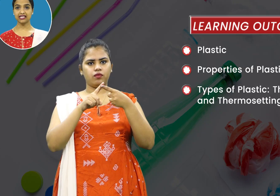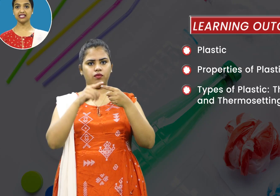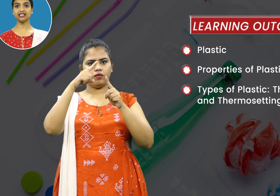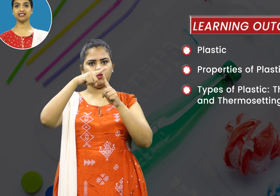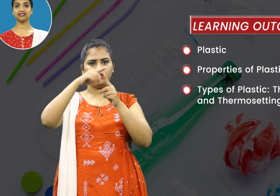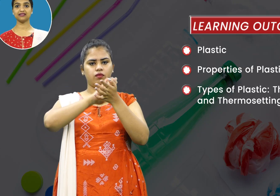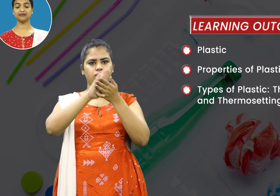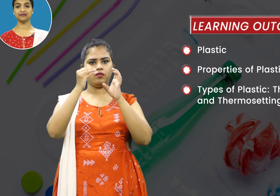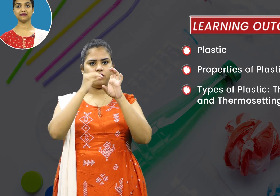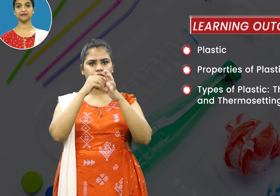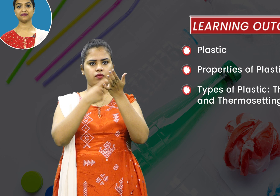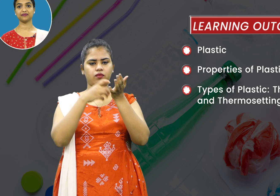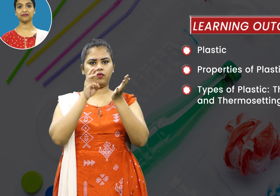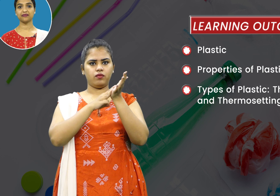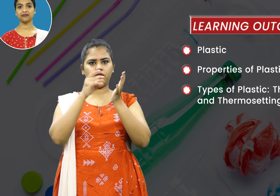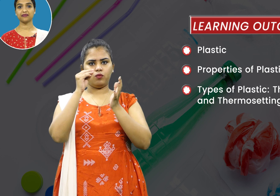Thermoplastic